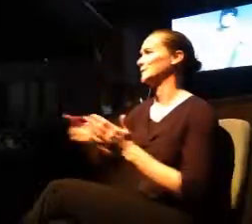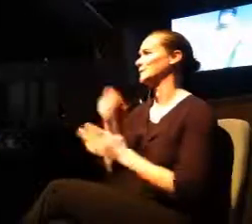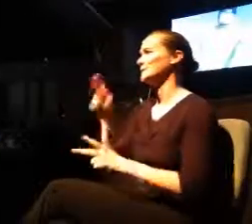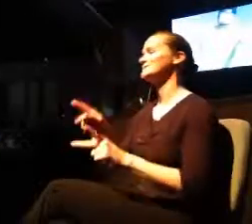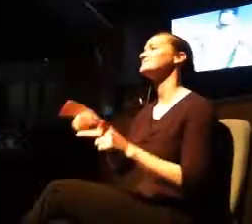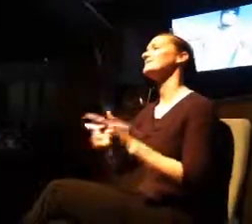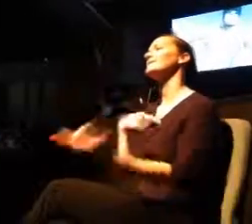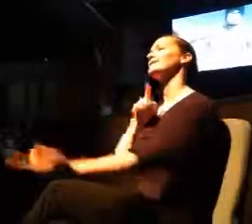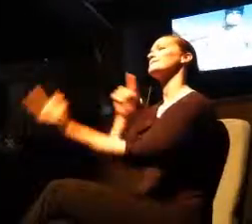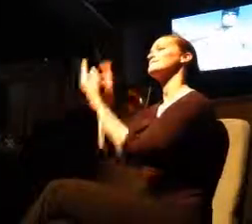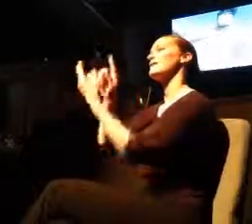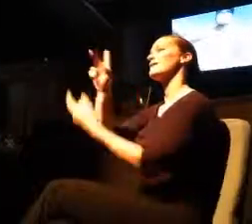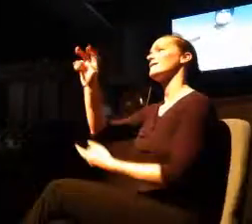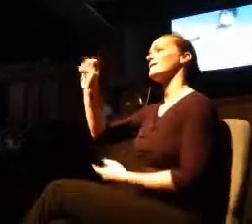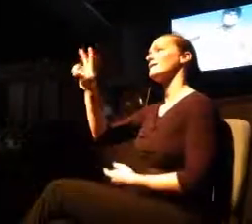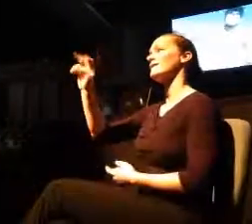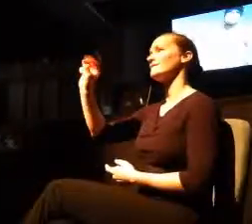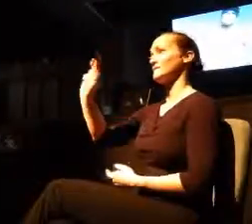Kevin.